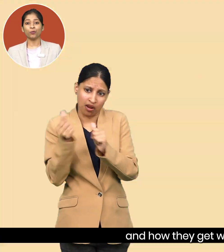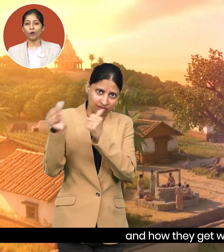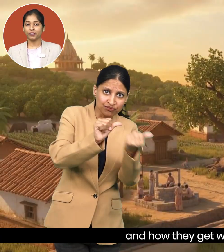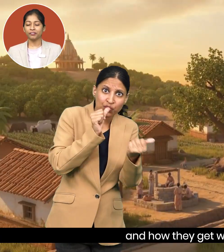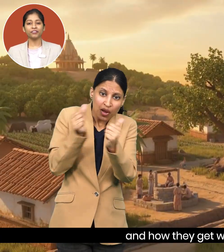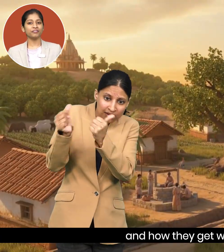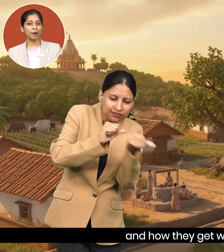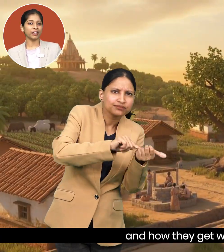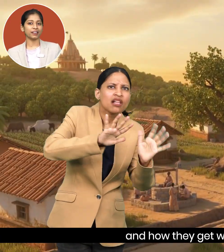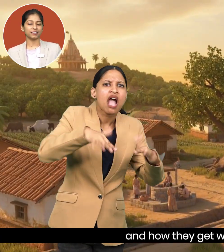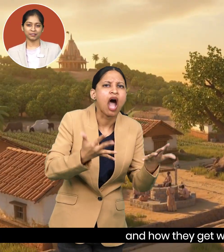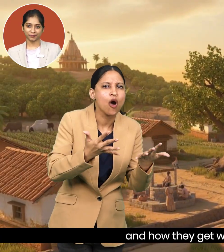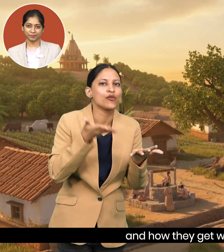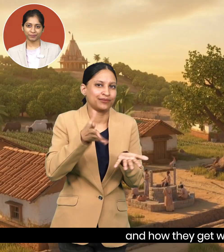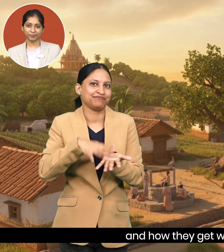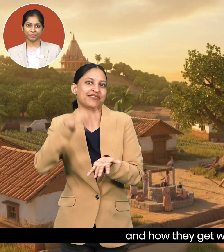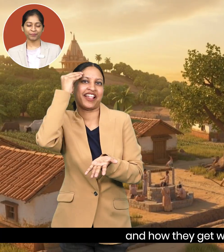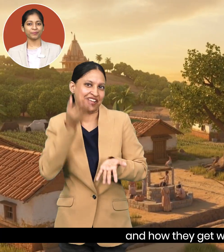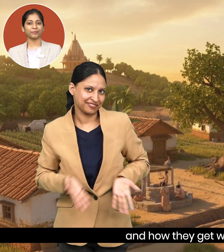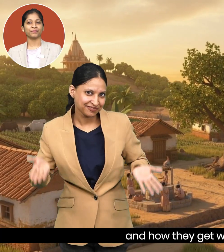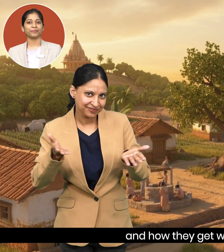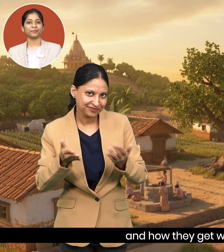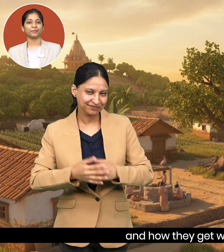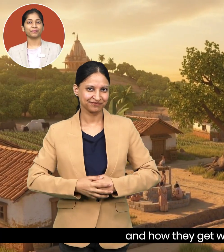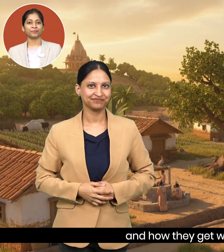they get water for farming.